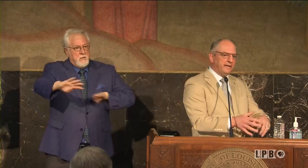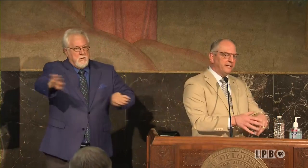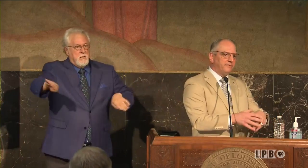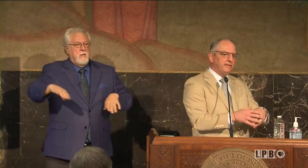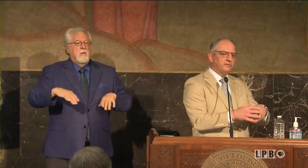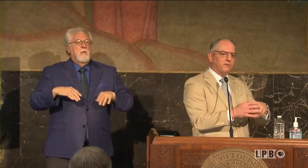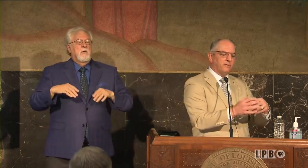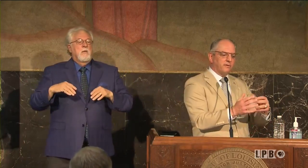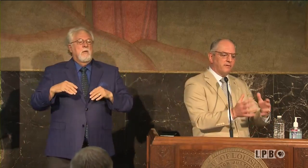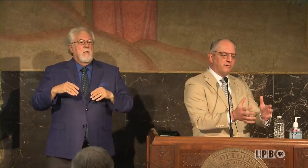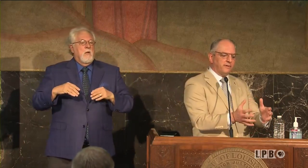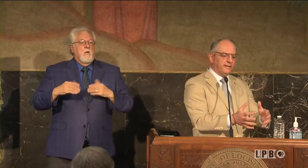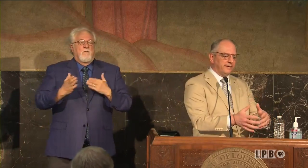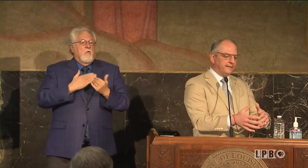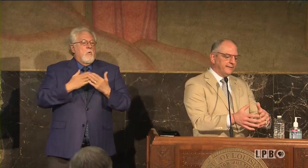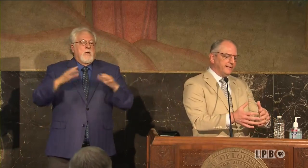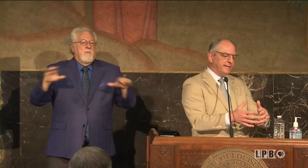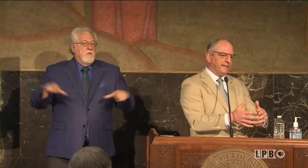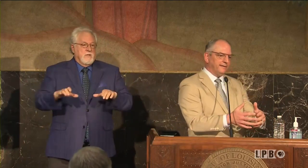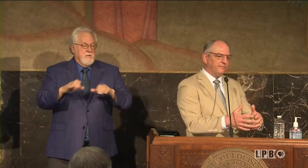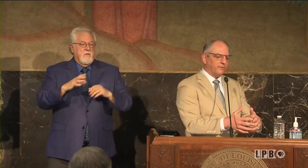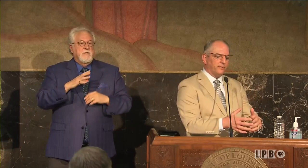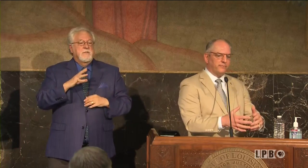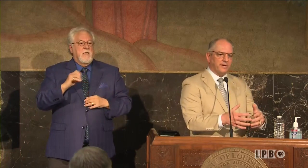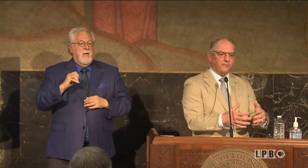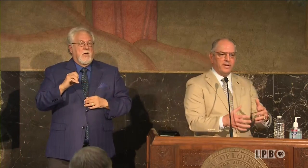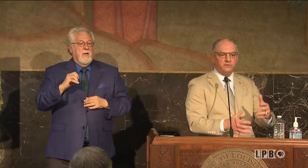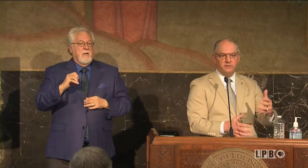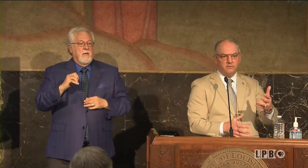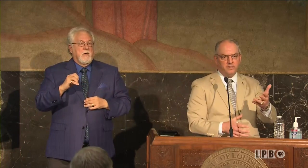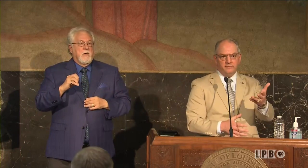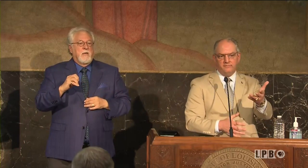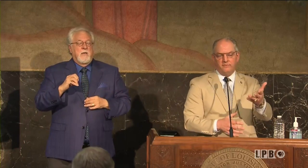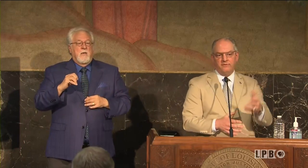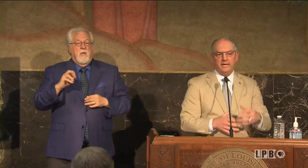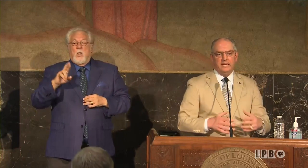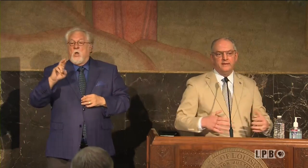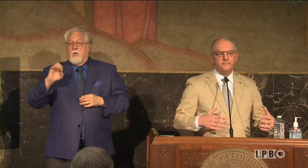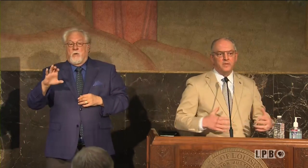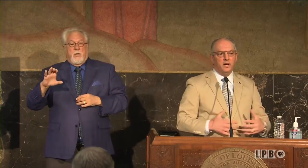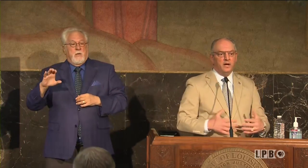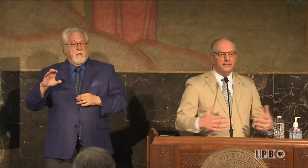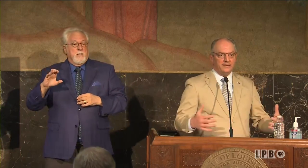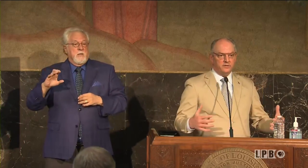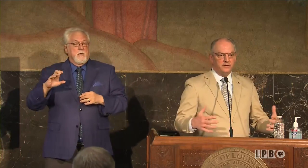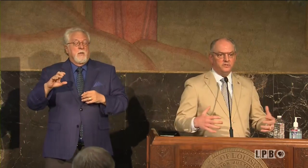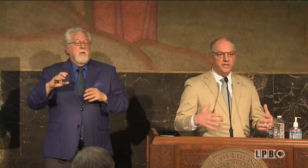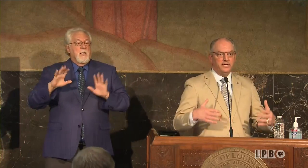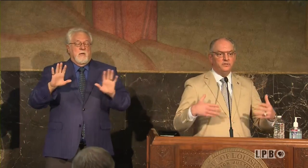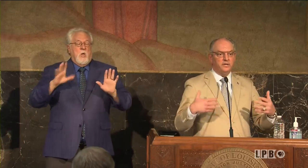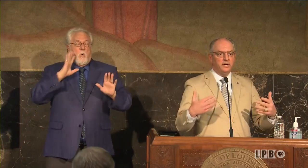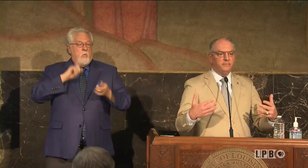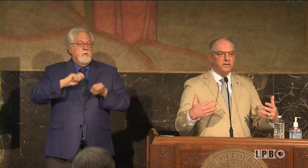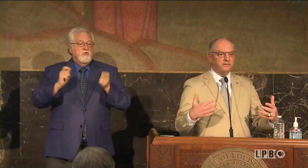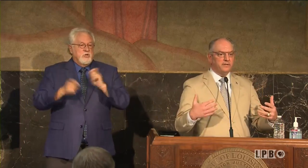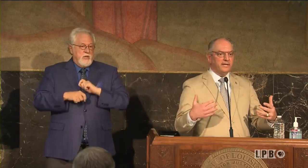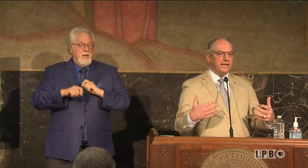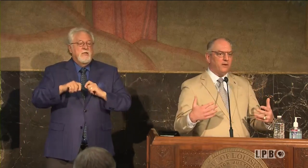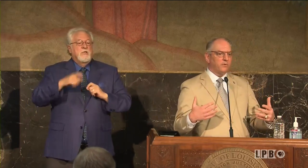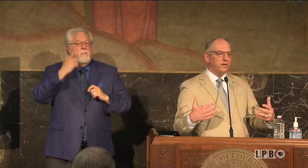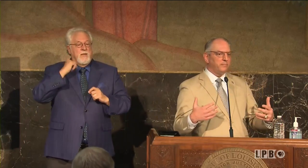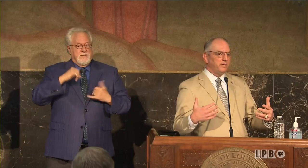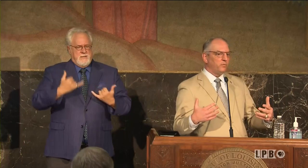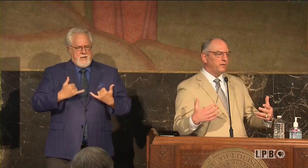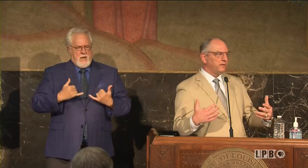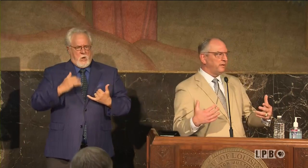enrichment activities or for recreation or even for feeding. That's going to change because I think now